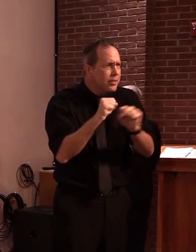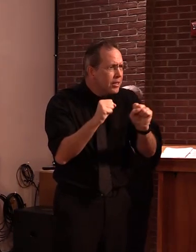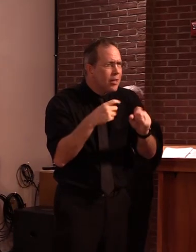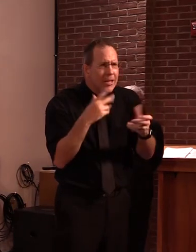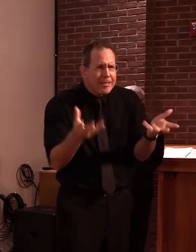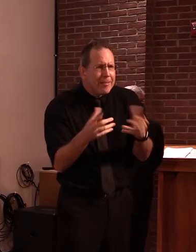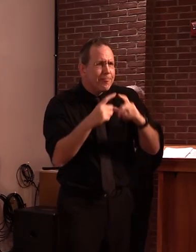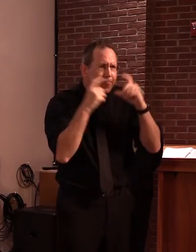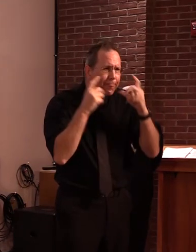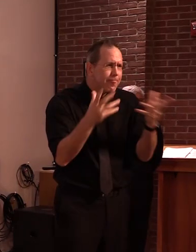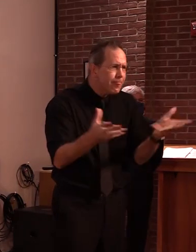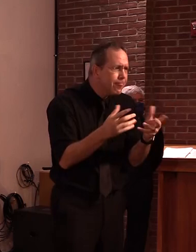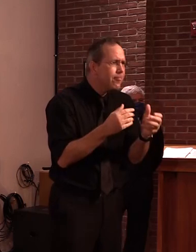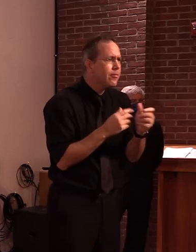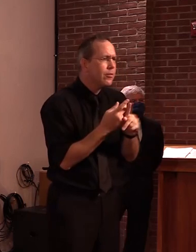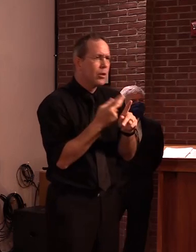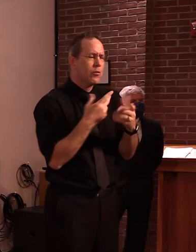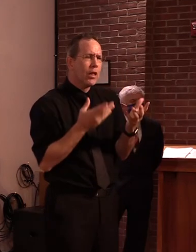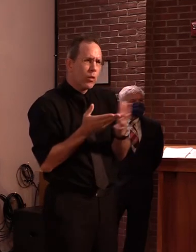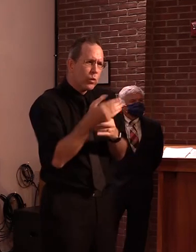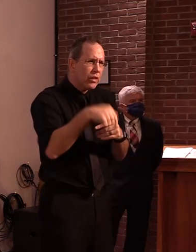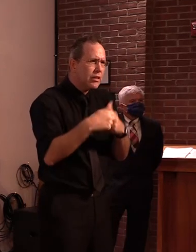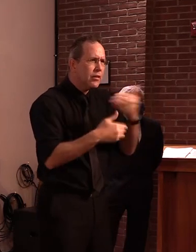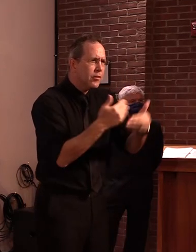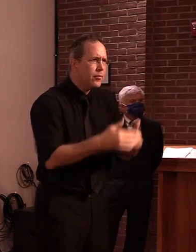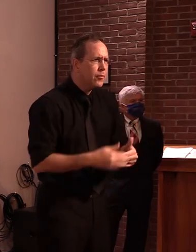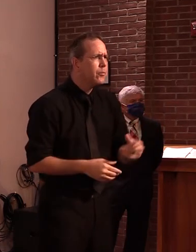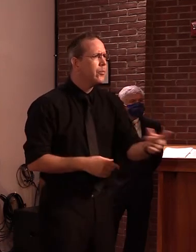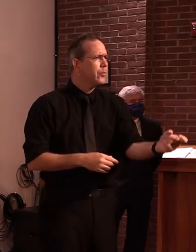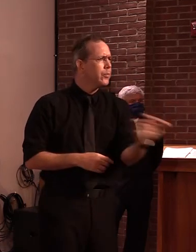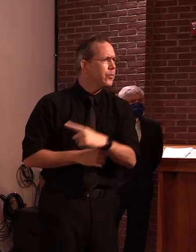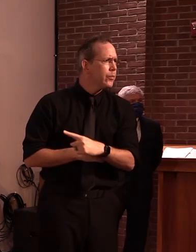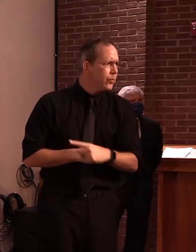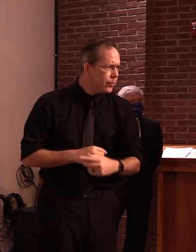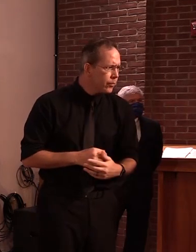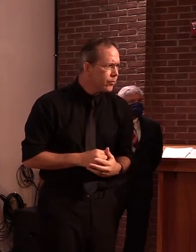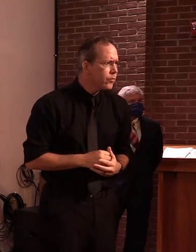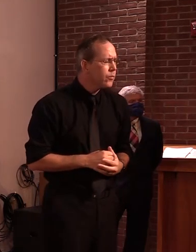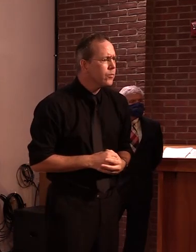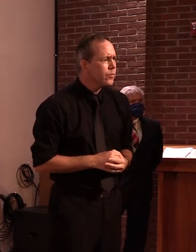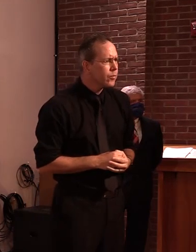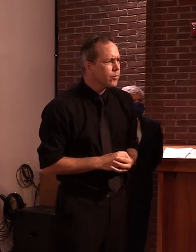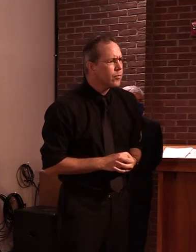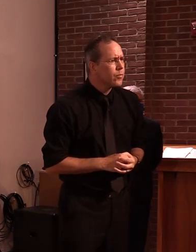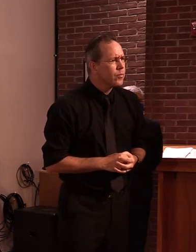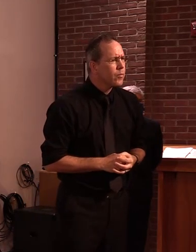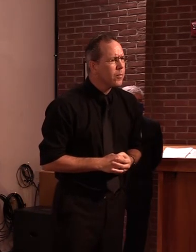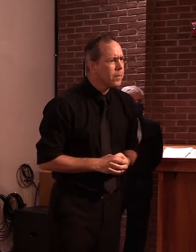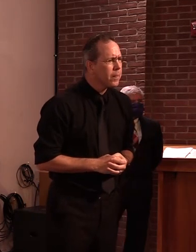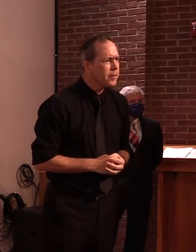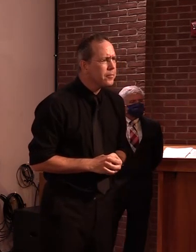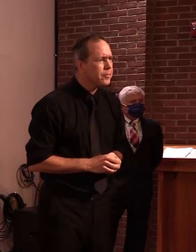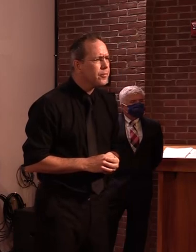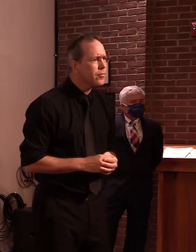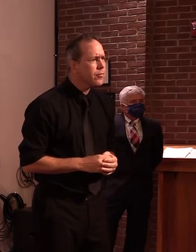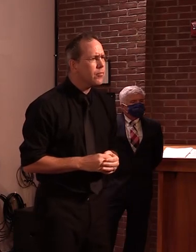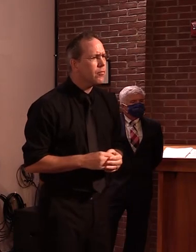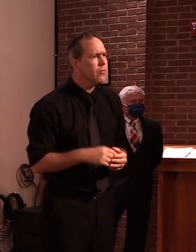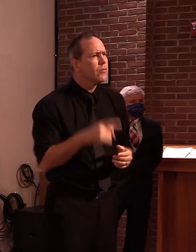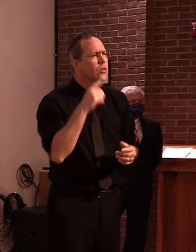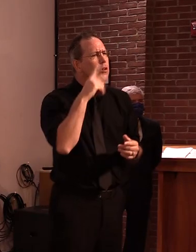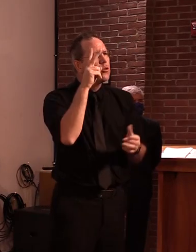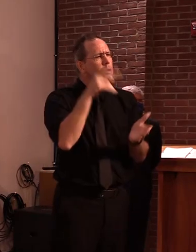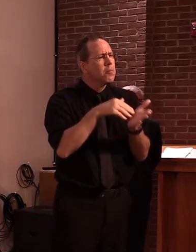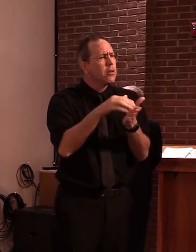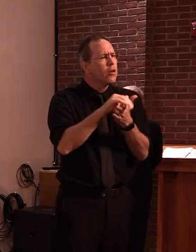quicker. And then just one last question, shifting to the broadband issue that you were kind of touching upon. I know we spent tens of millions of dollars